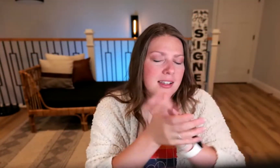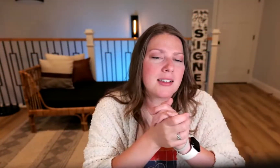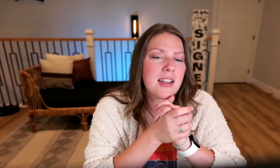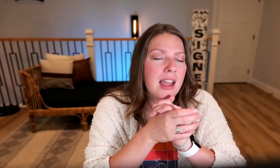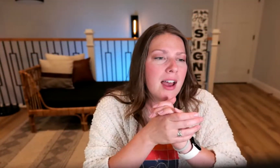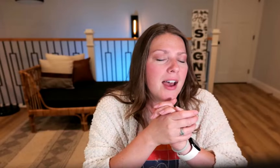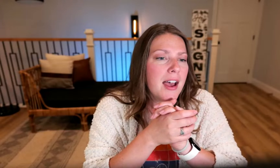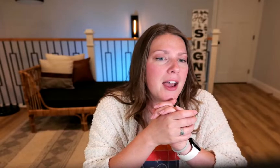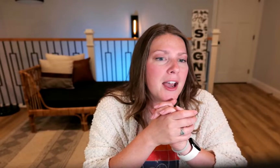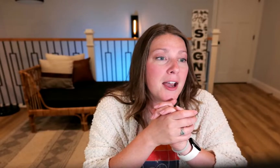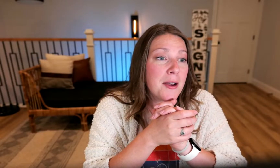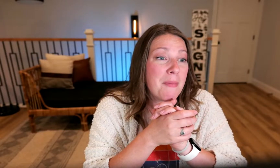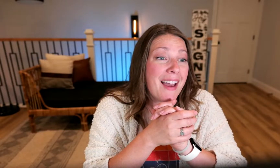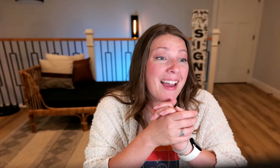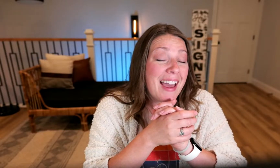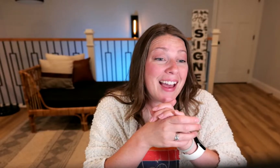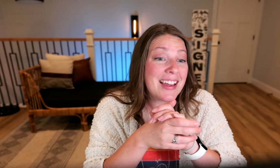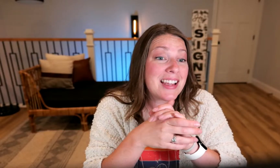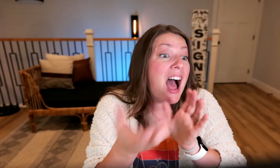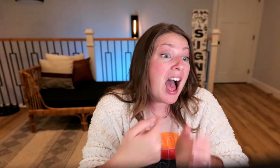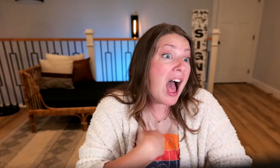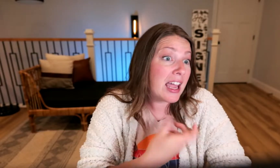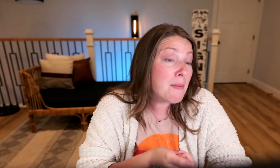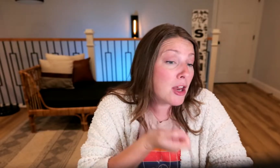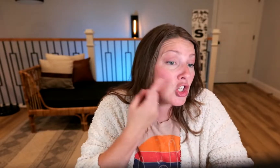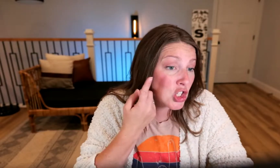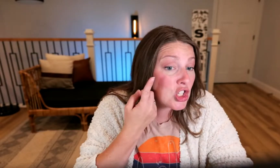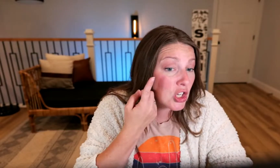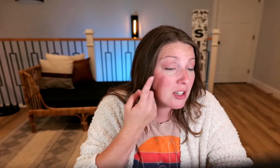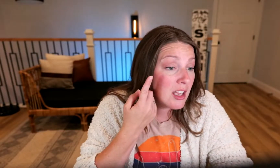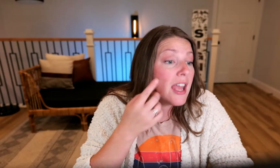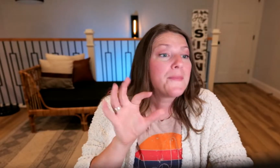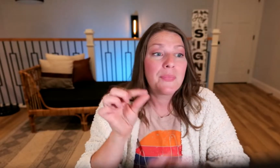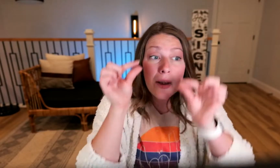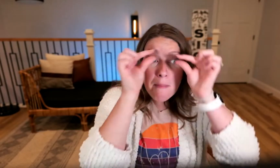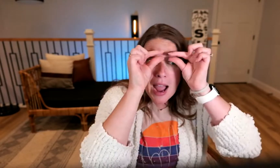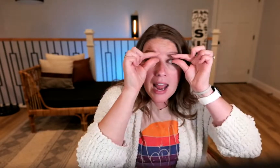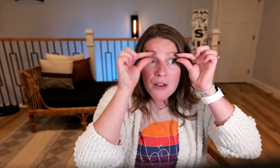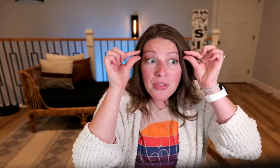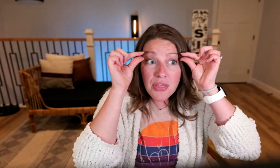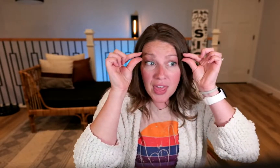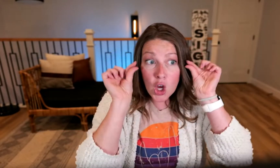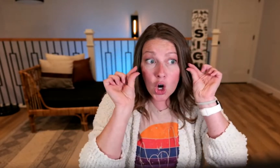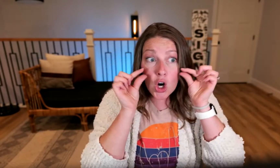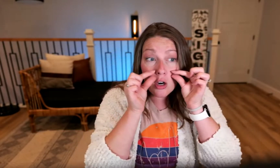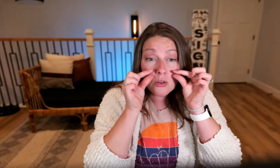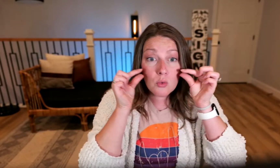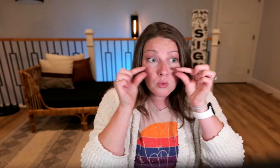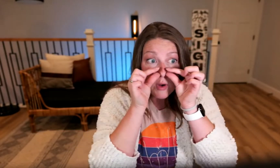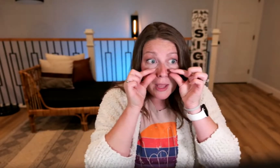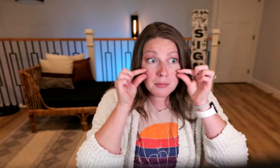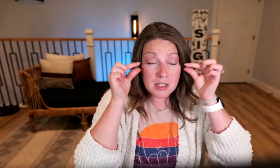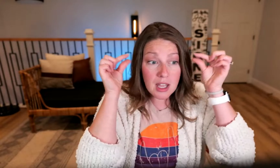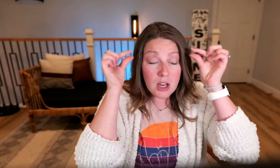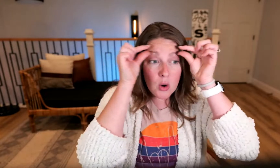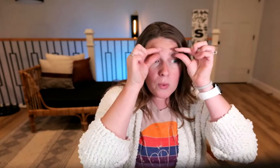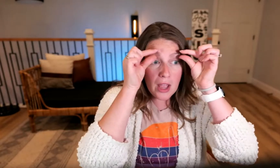glasses. And I am understood. And mine have thicker rims like around